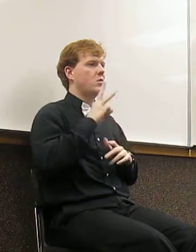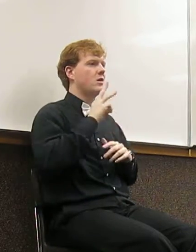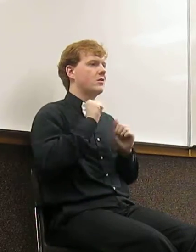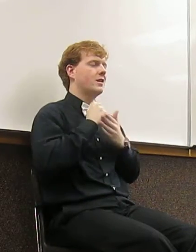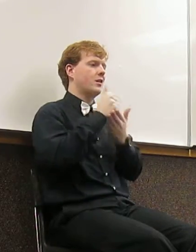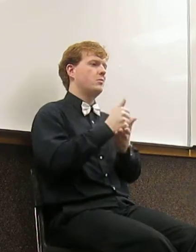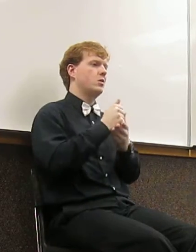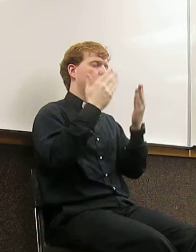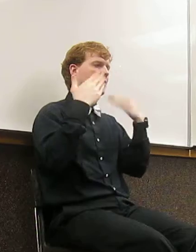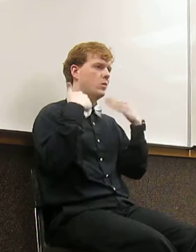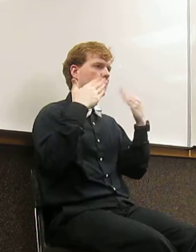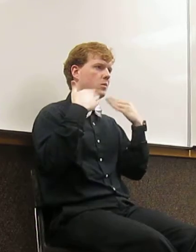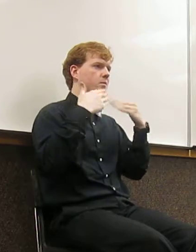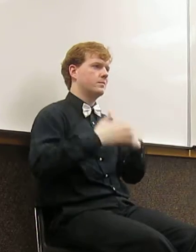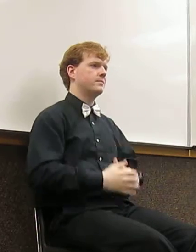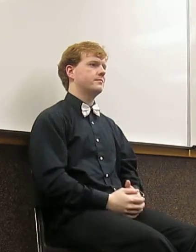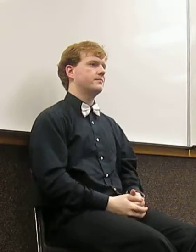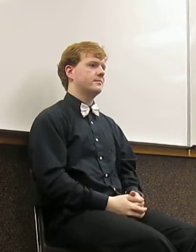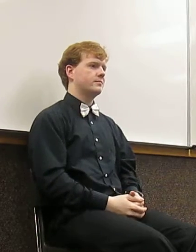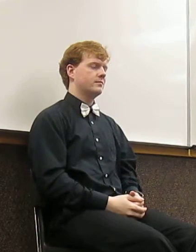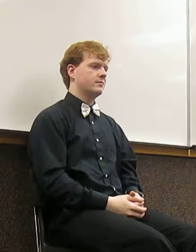get sick that way.